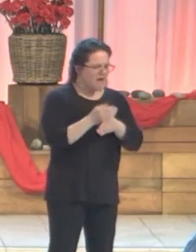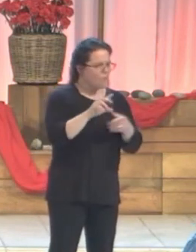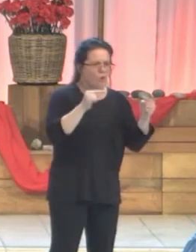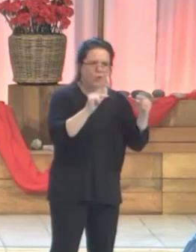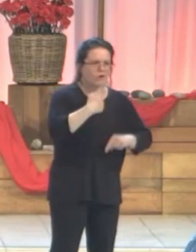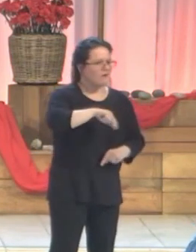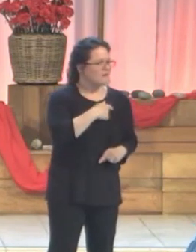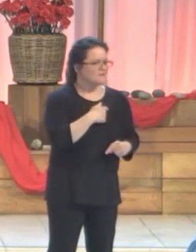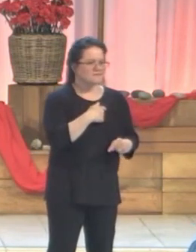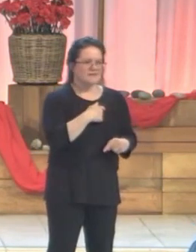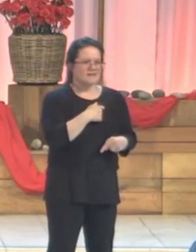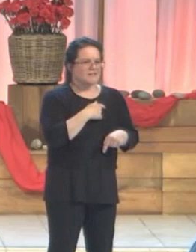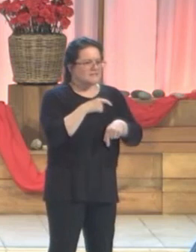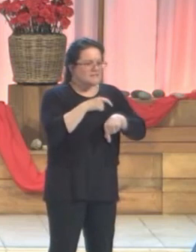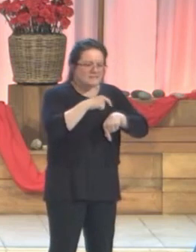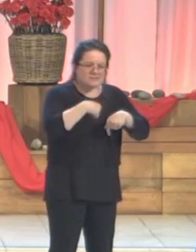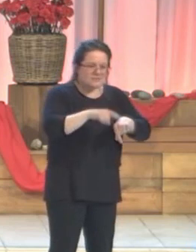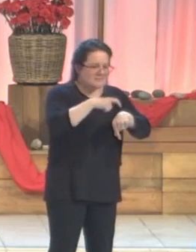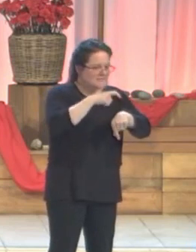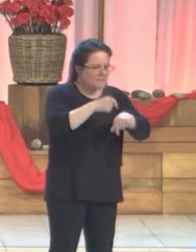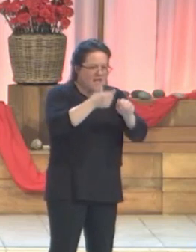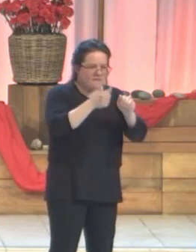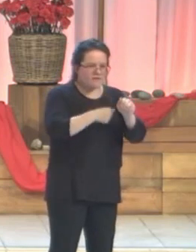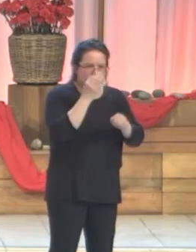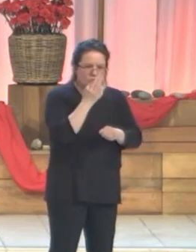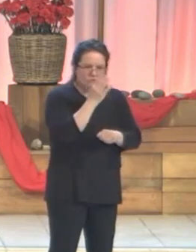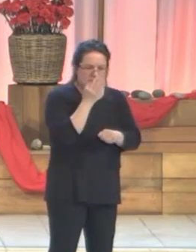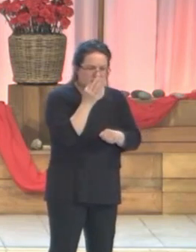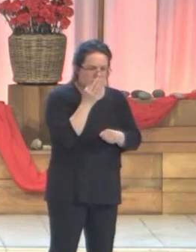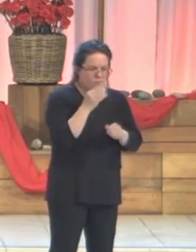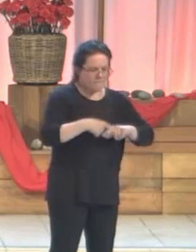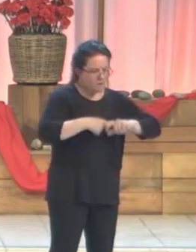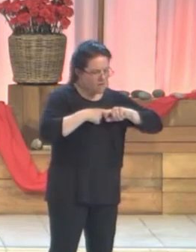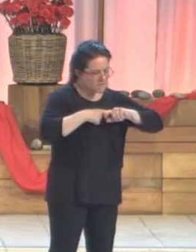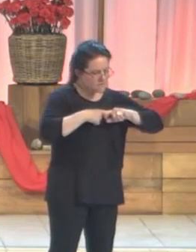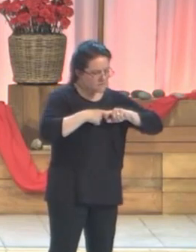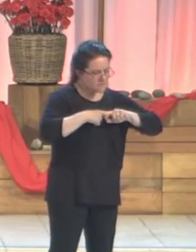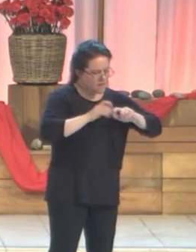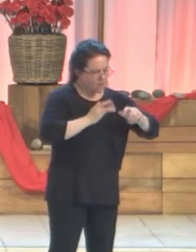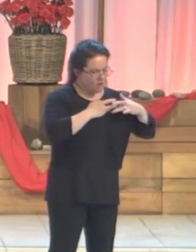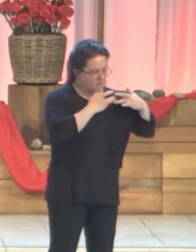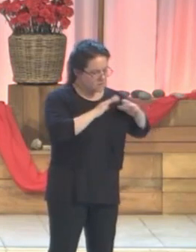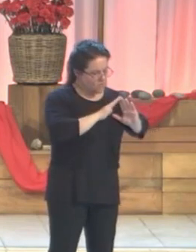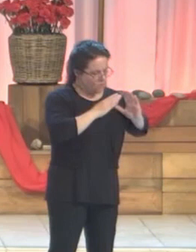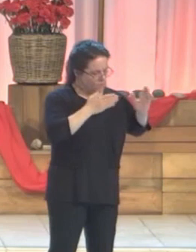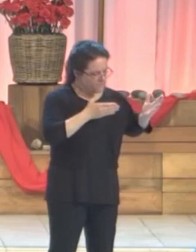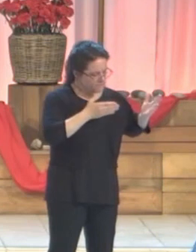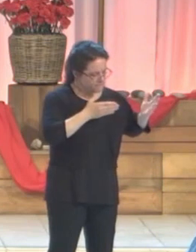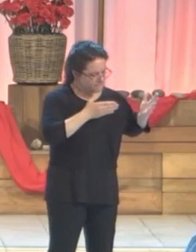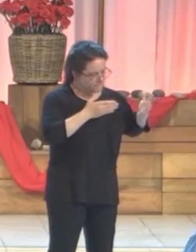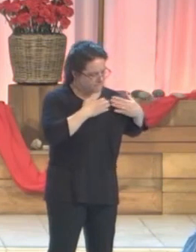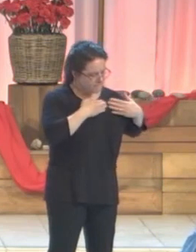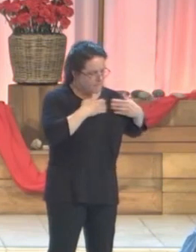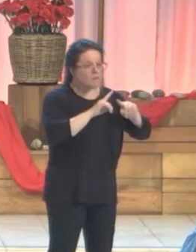us at this time of every Eucharist. What is he talked about dancing. What's open the our hearts, fruity reason behind that? We